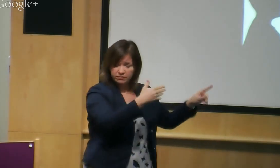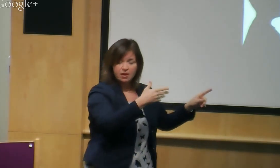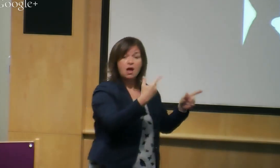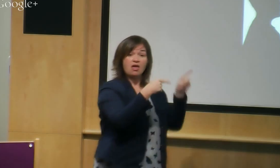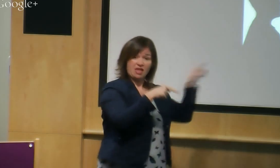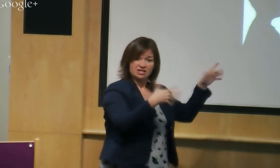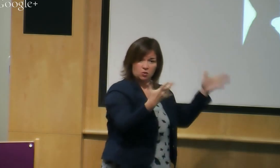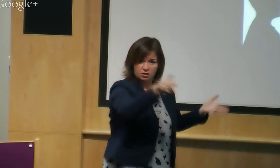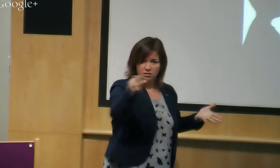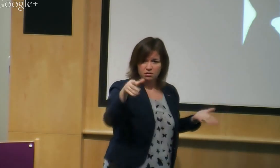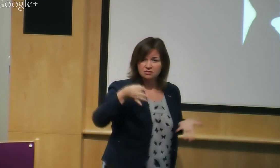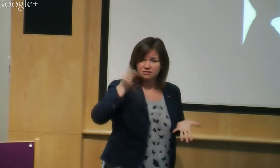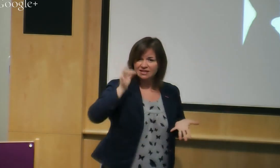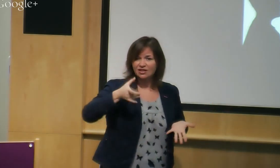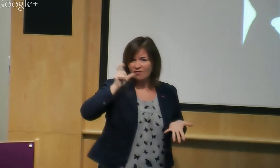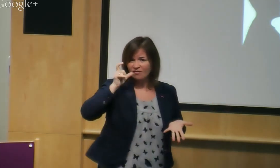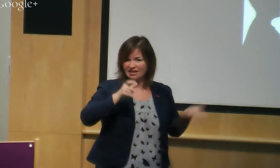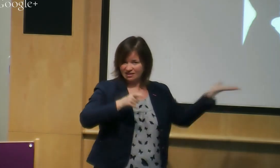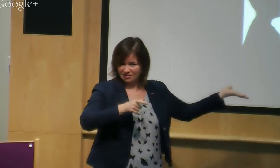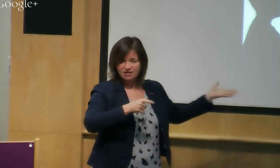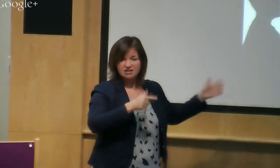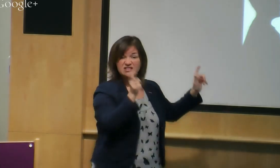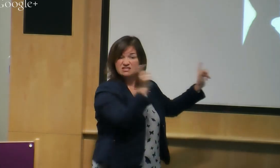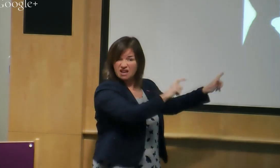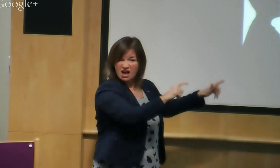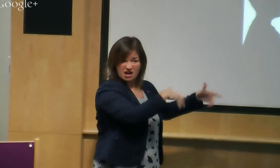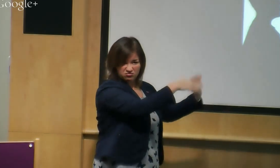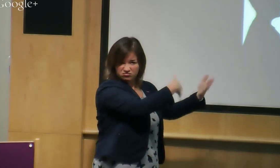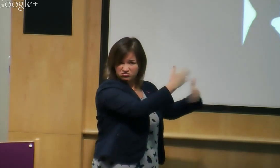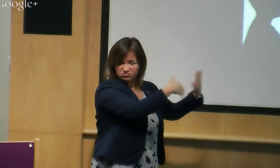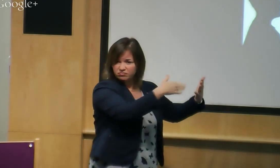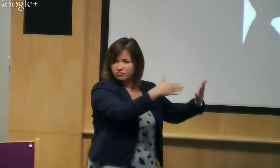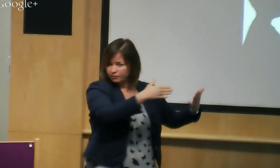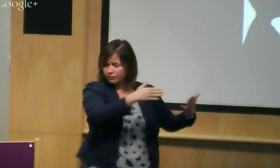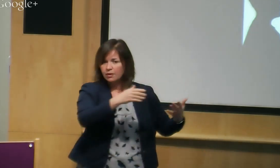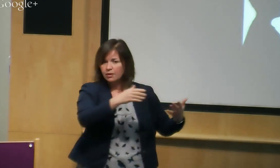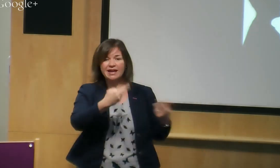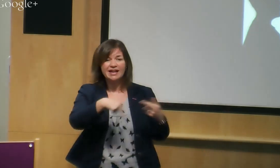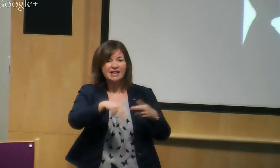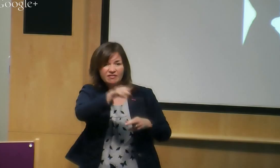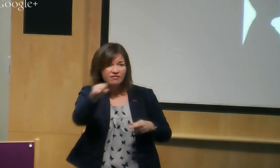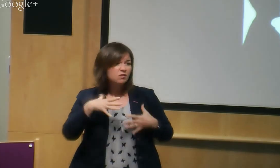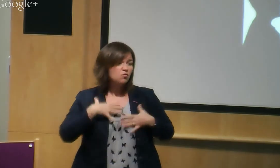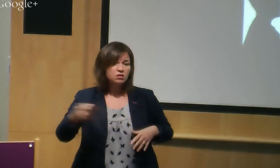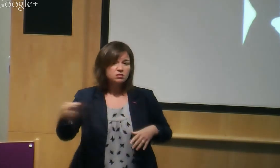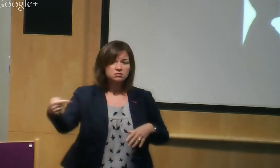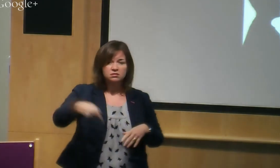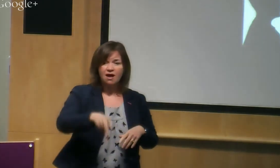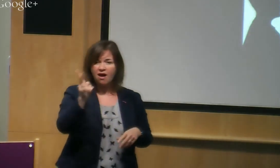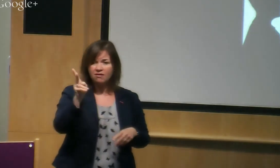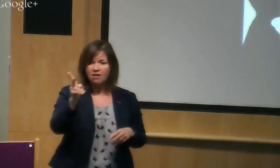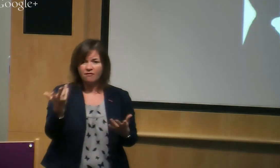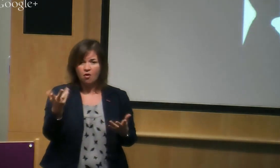put yourself to some information. So please do use that time during the week to network and discuss with